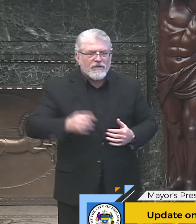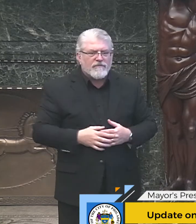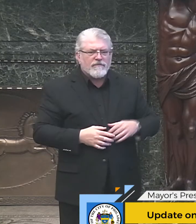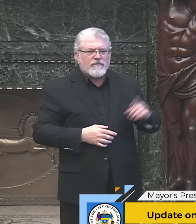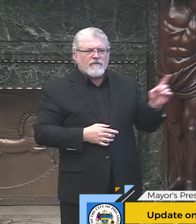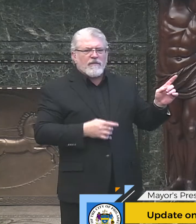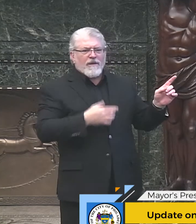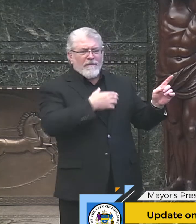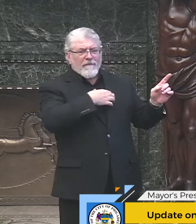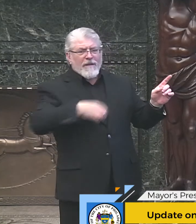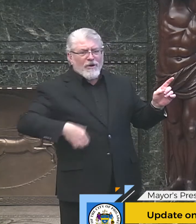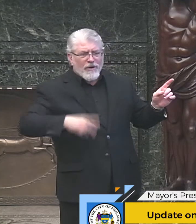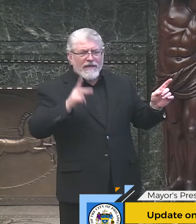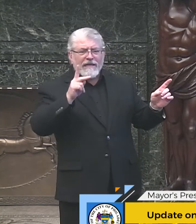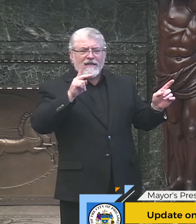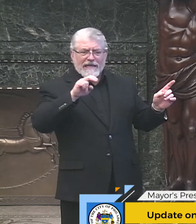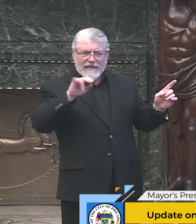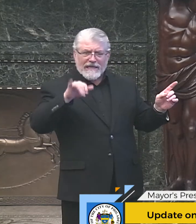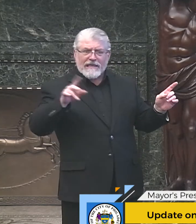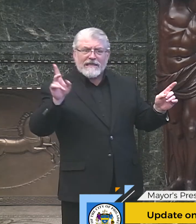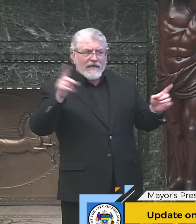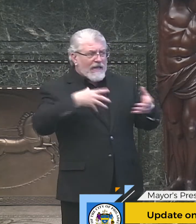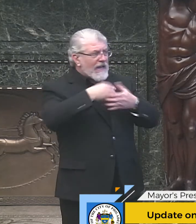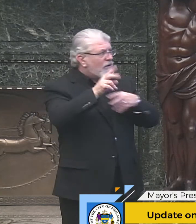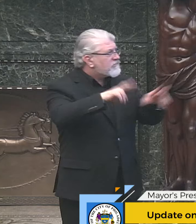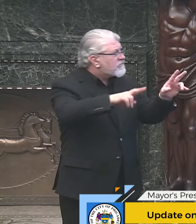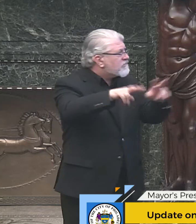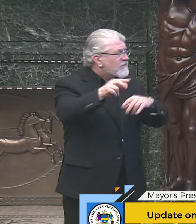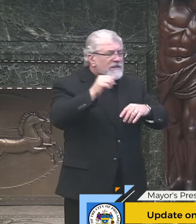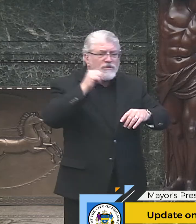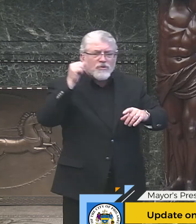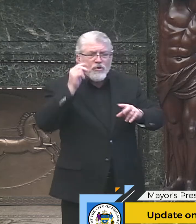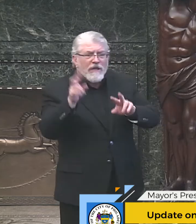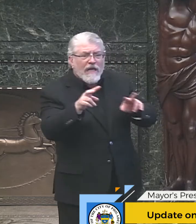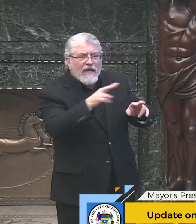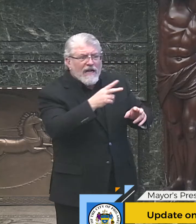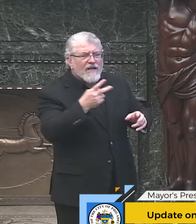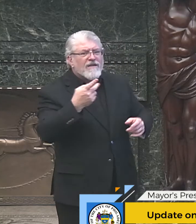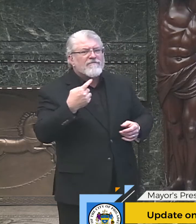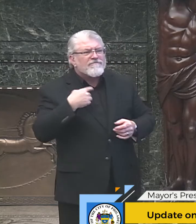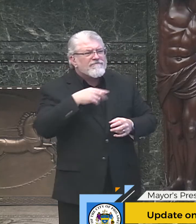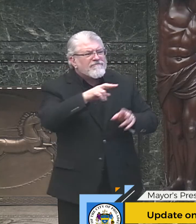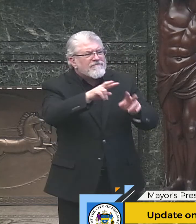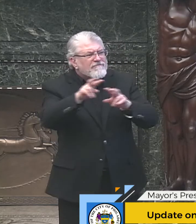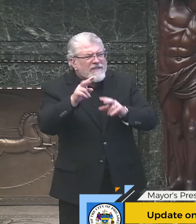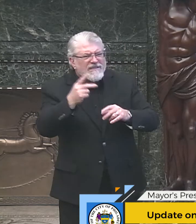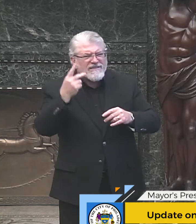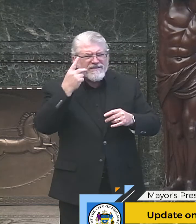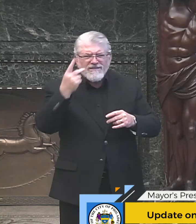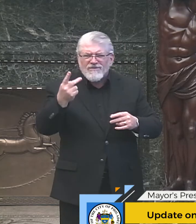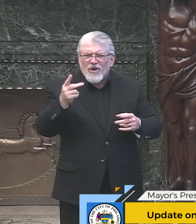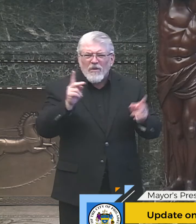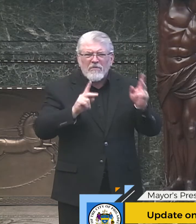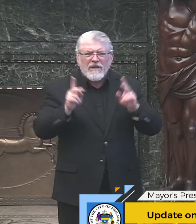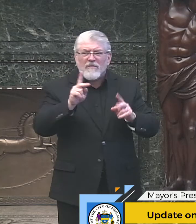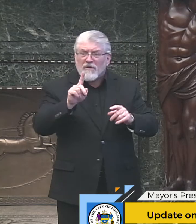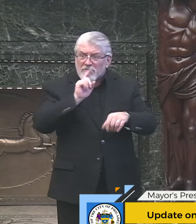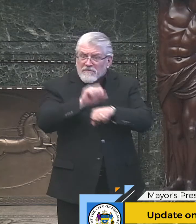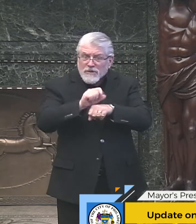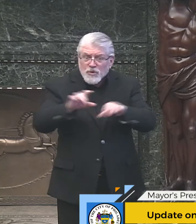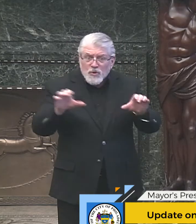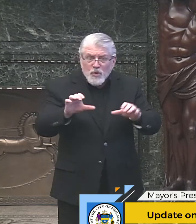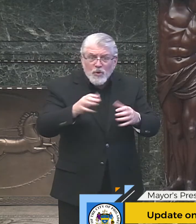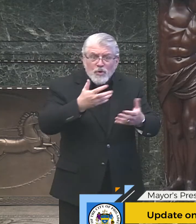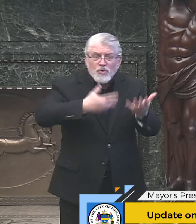saw a basketball game. I saw a lot of kids in a park hanging out and definitely not doing social distancing. And,